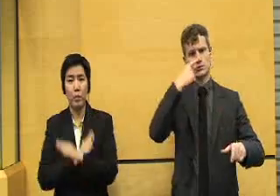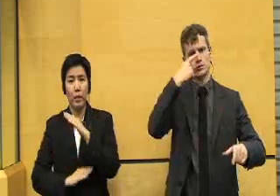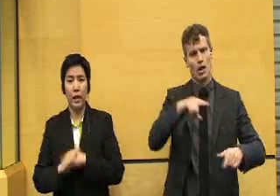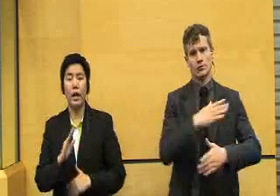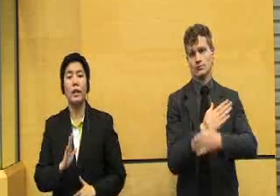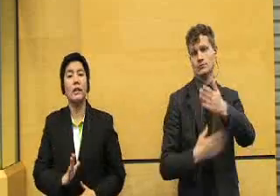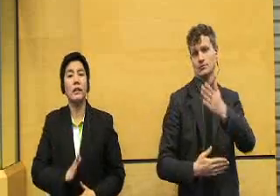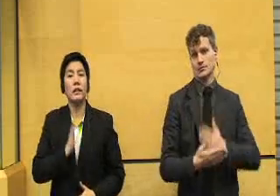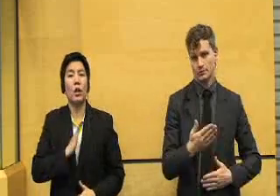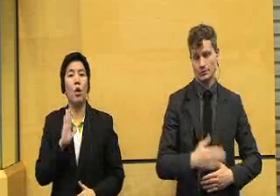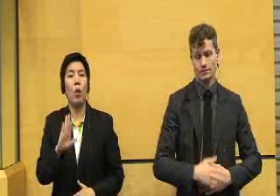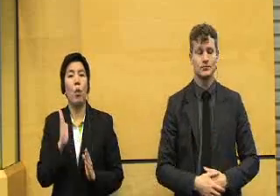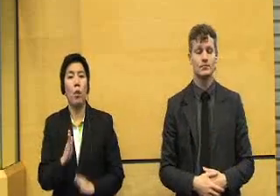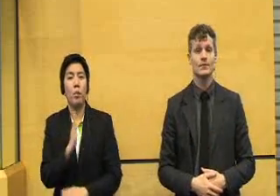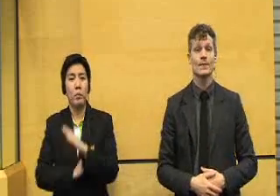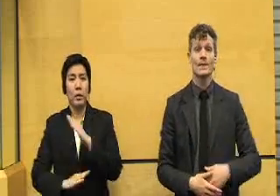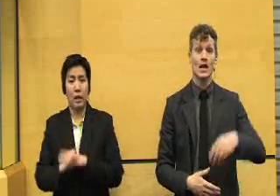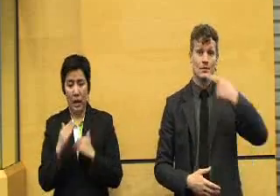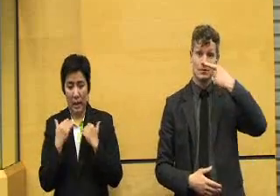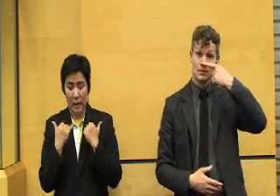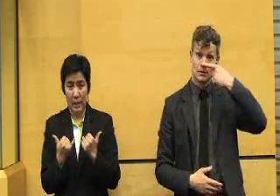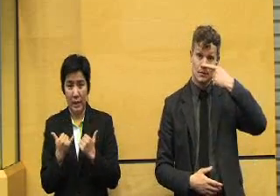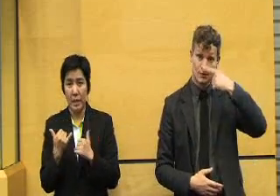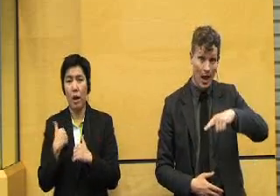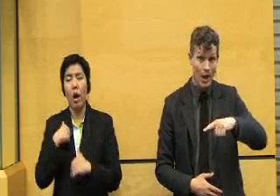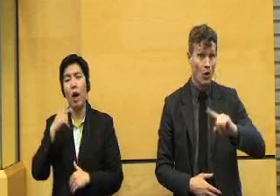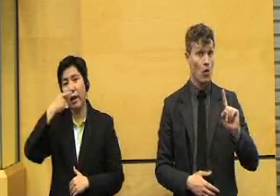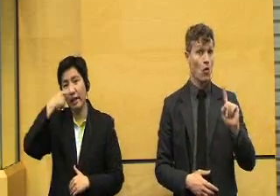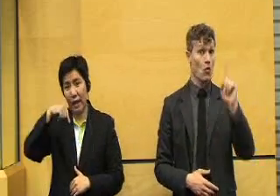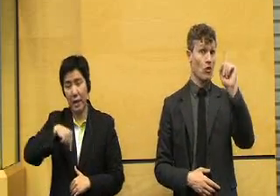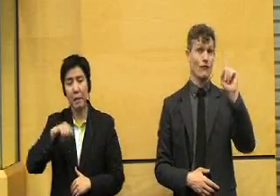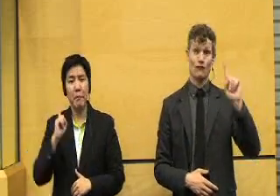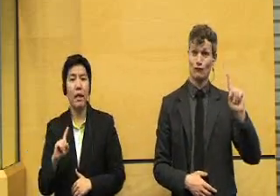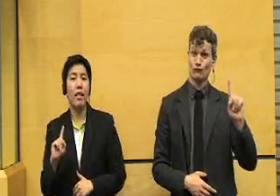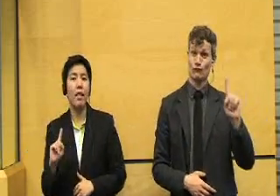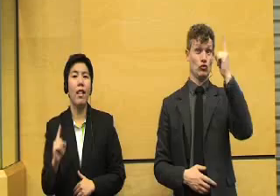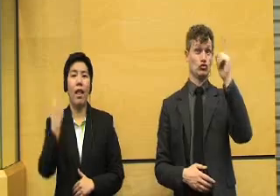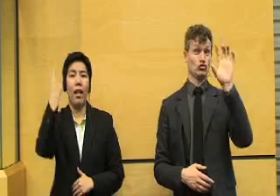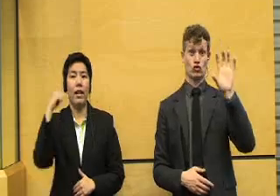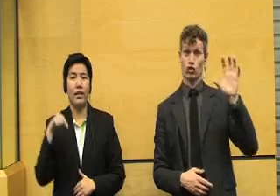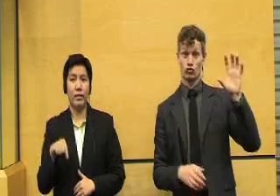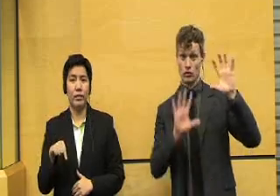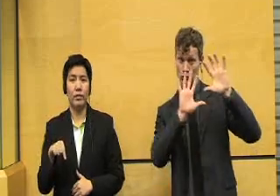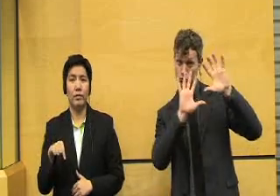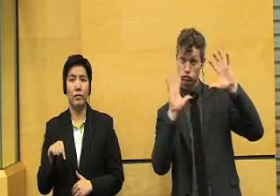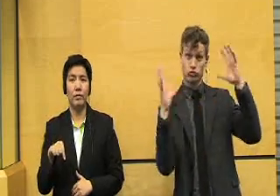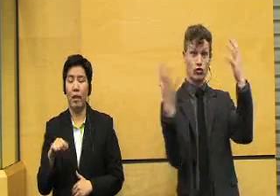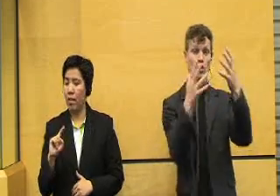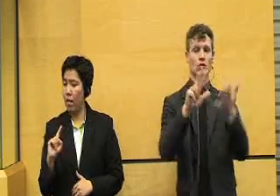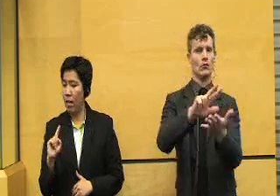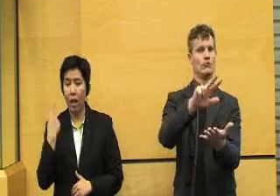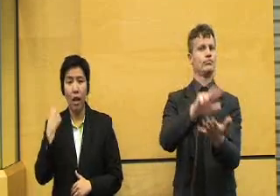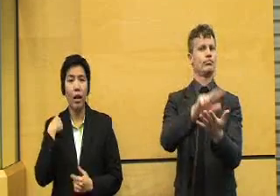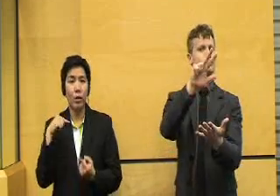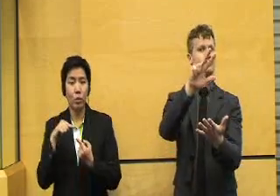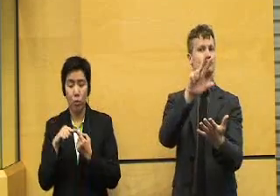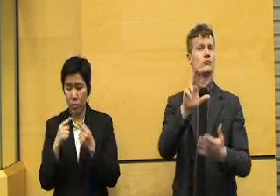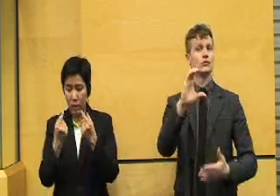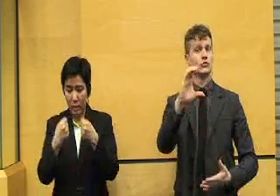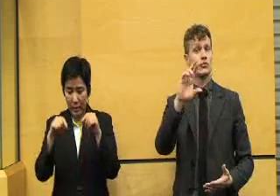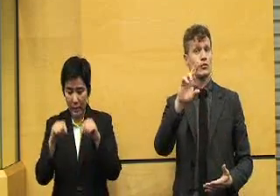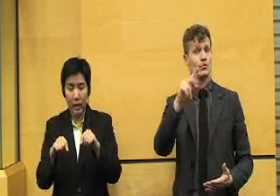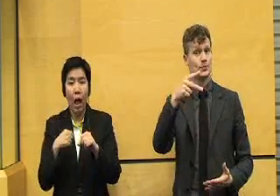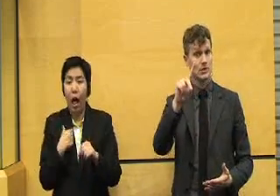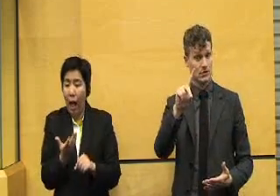Thailand is among the first countries to become party to the Convention. Since the time of ratification, Thailand has made progress in